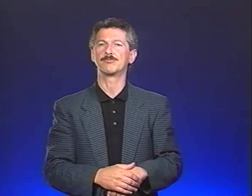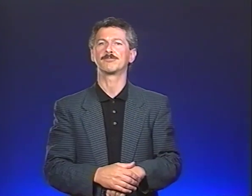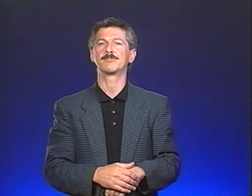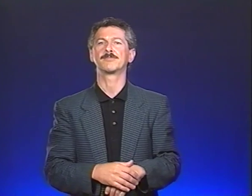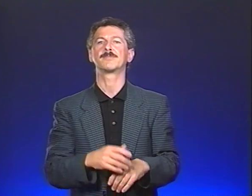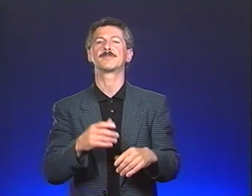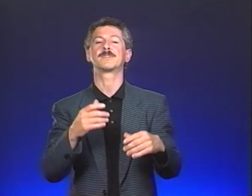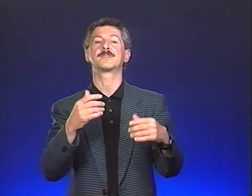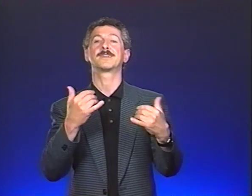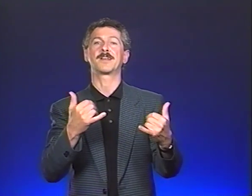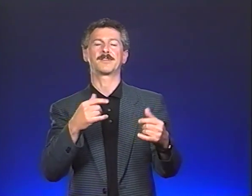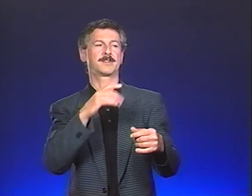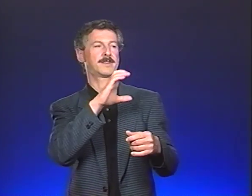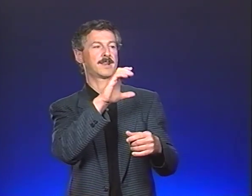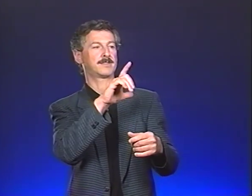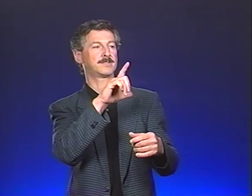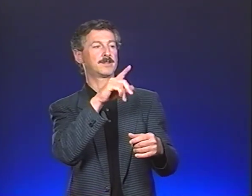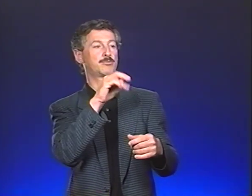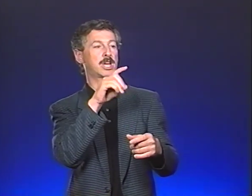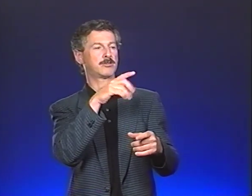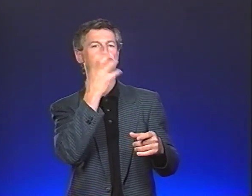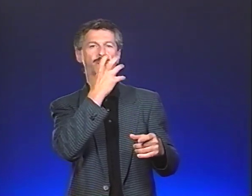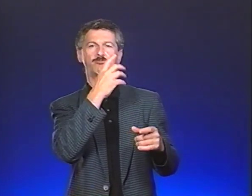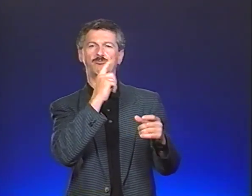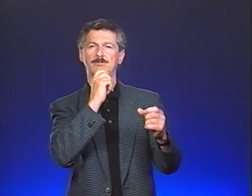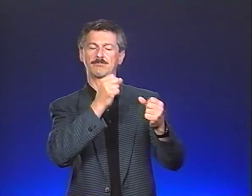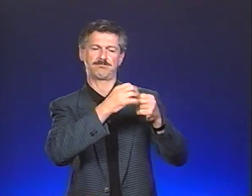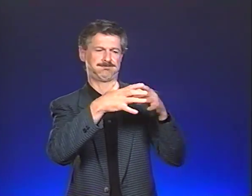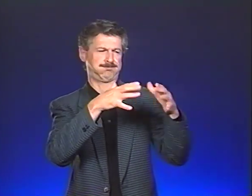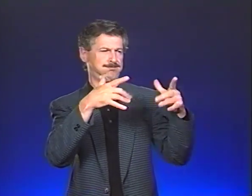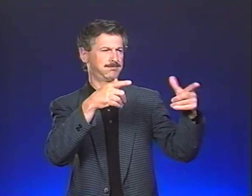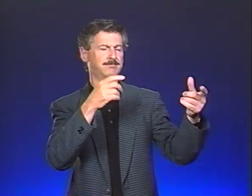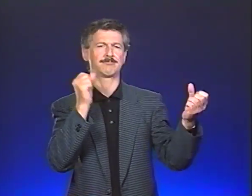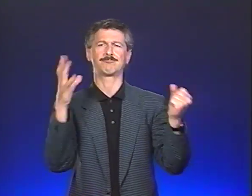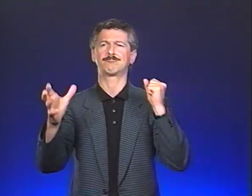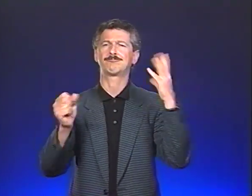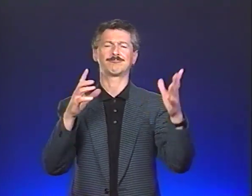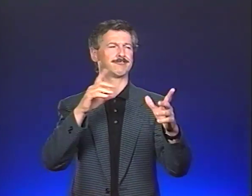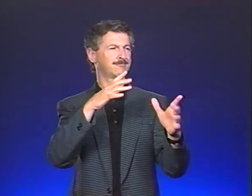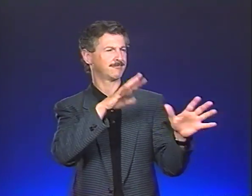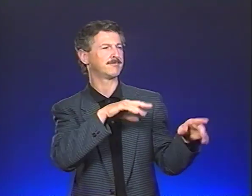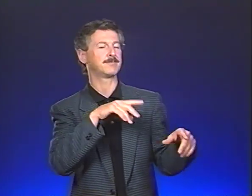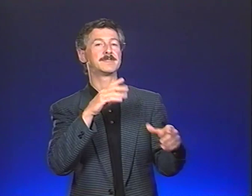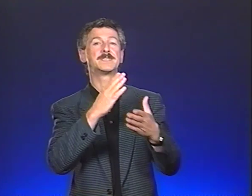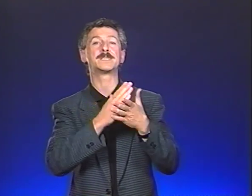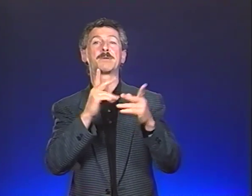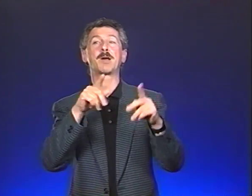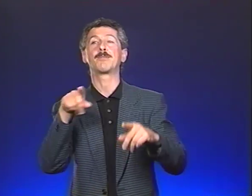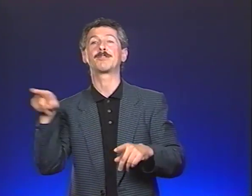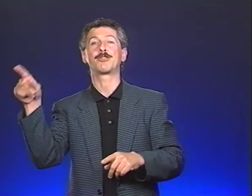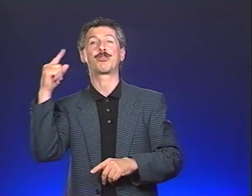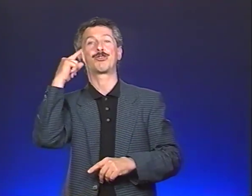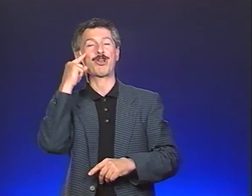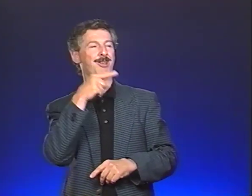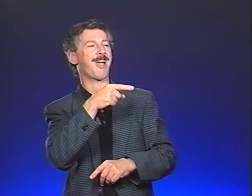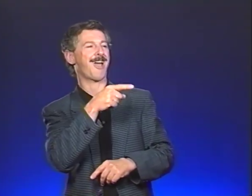The information about where the book is inherent in the sign. Classifier predicates really allow the language to be